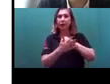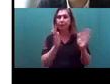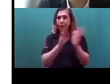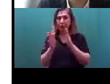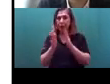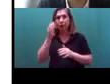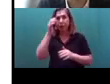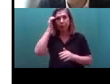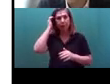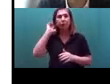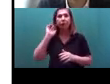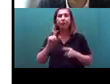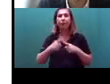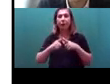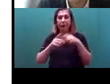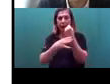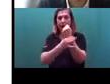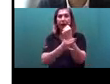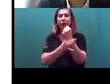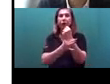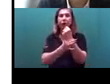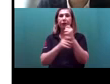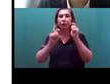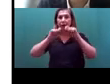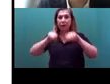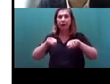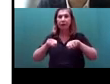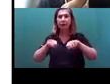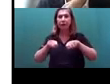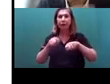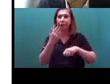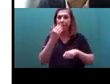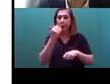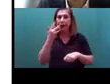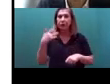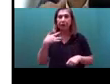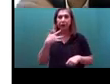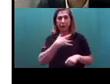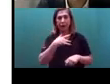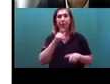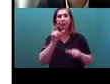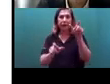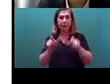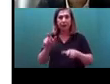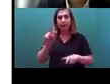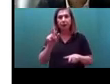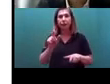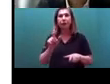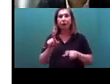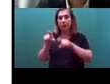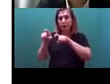supply of healthy food directly from the producers to the consumers,